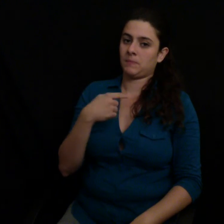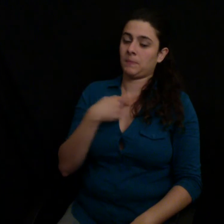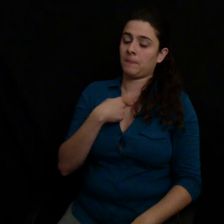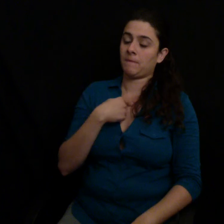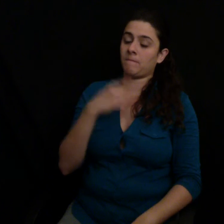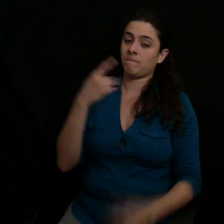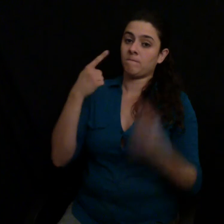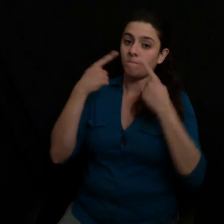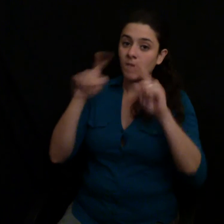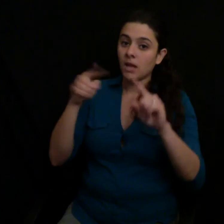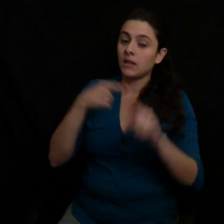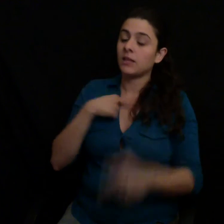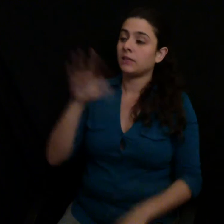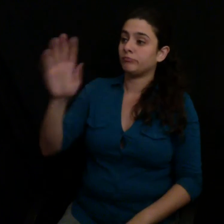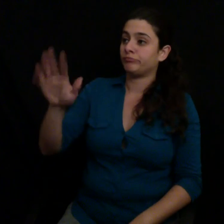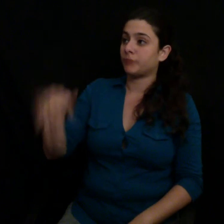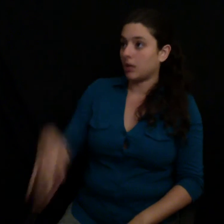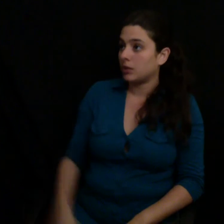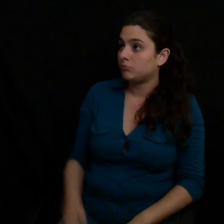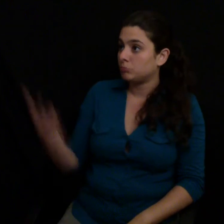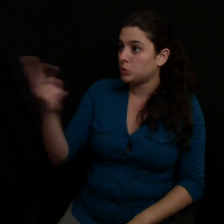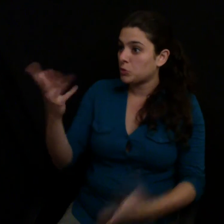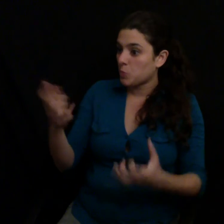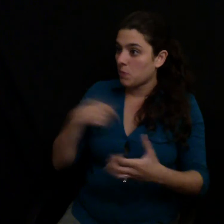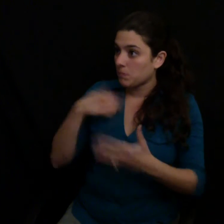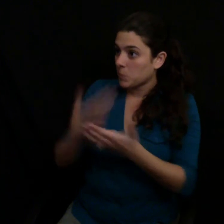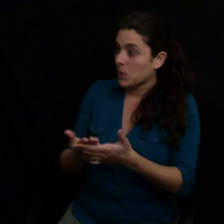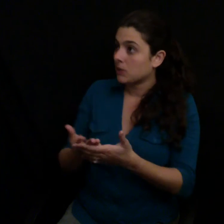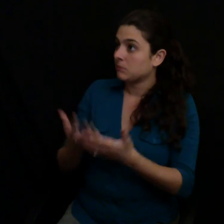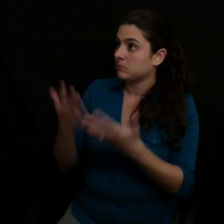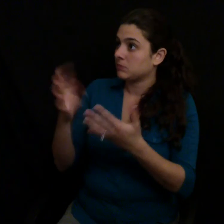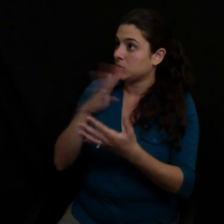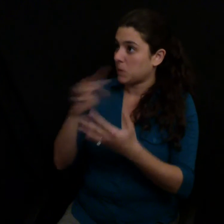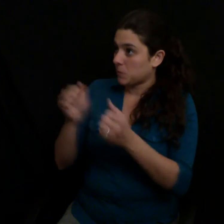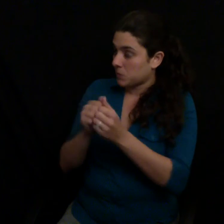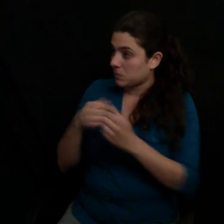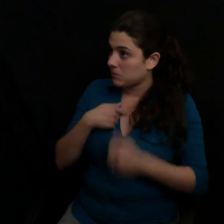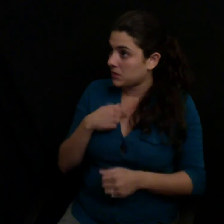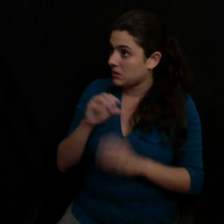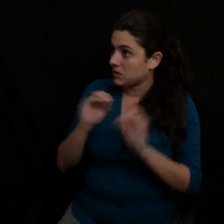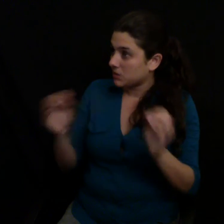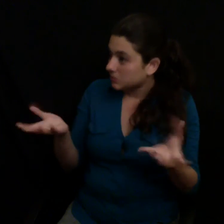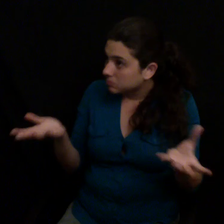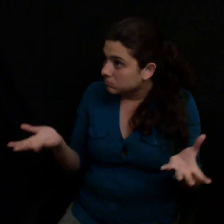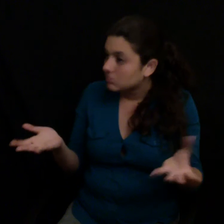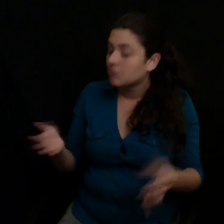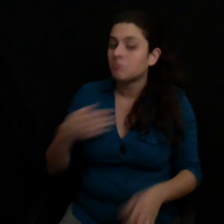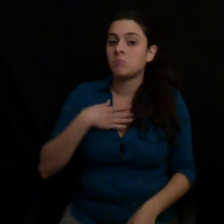you guys just not going to talk to me? And my mom was like, I don't even know.